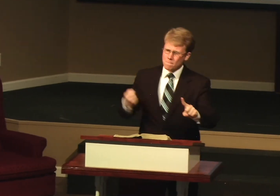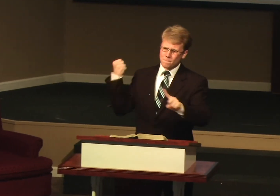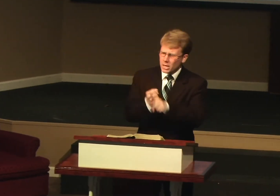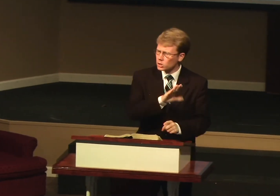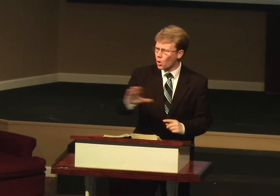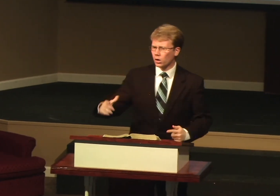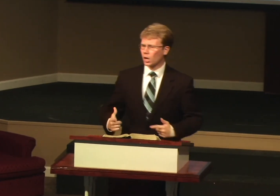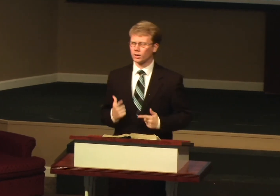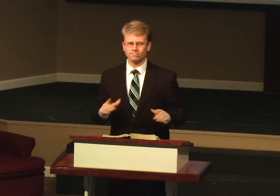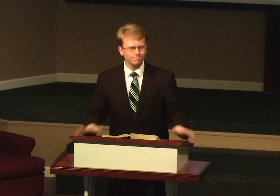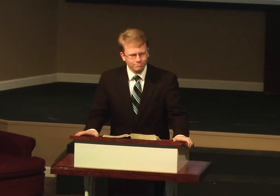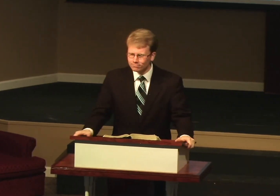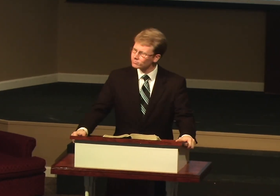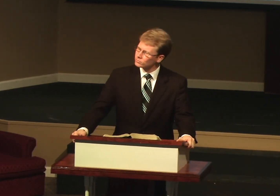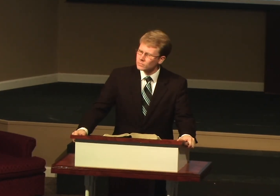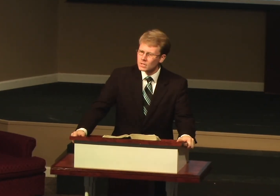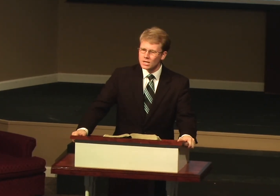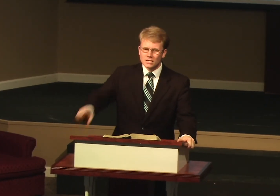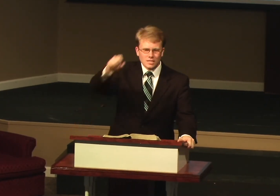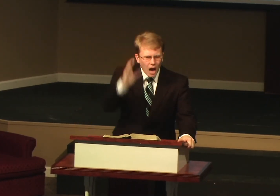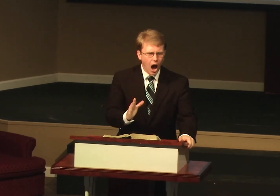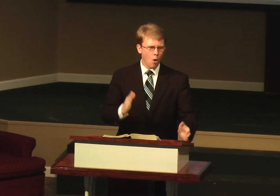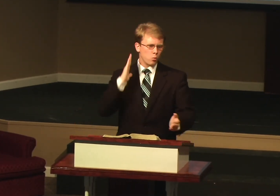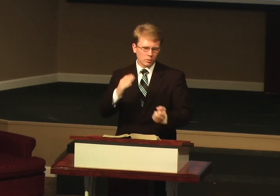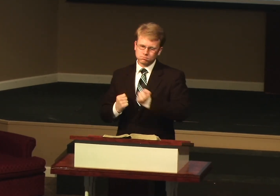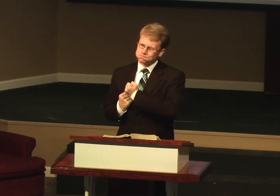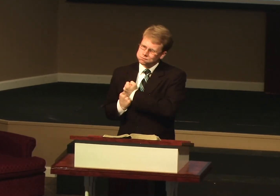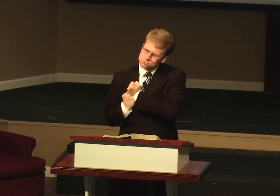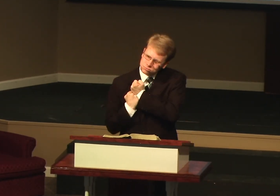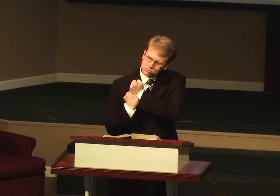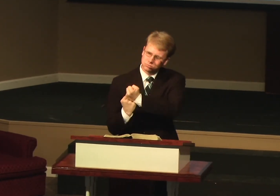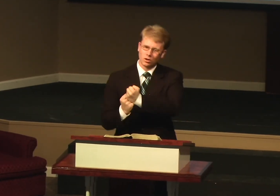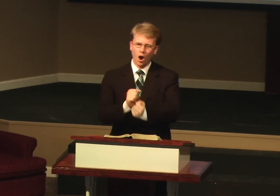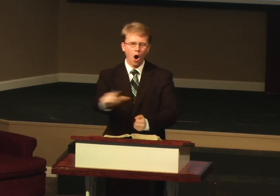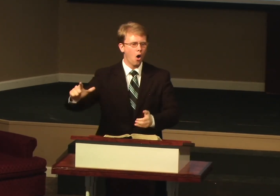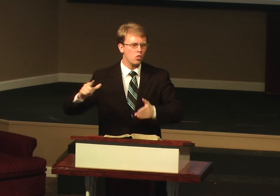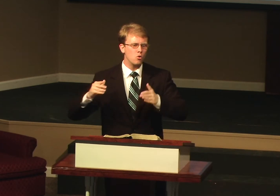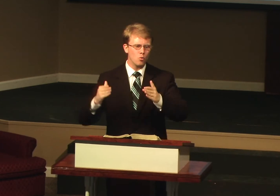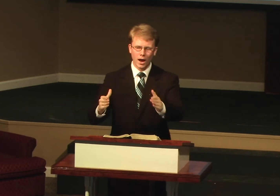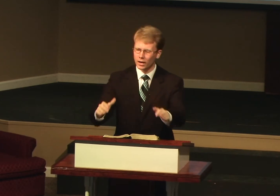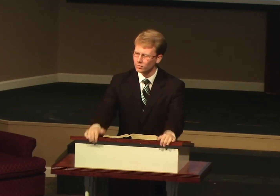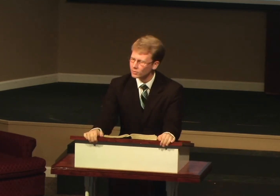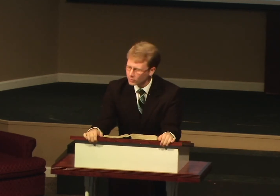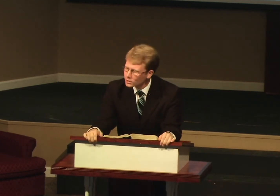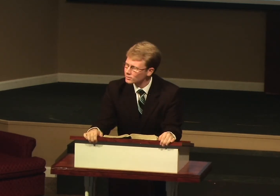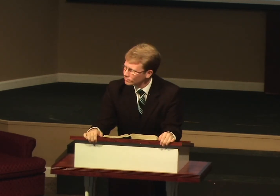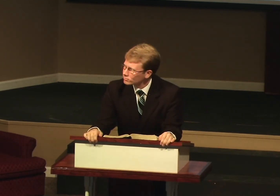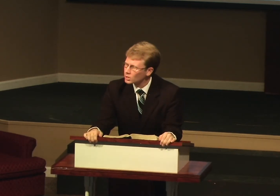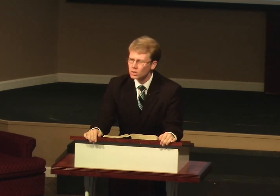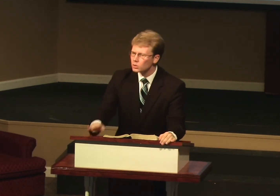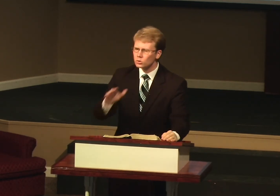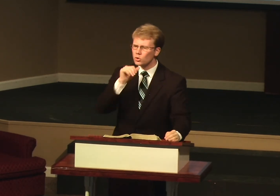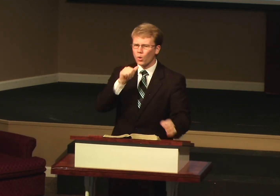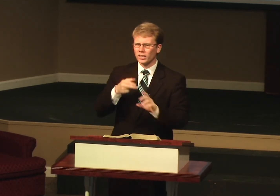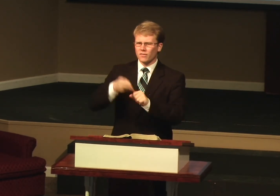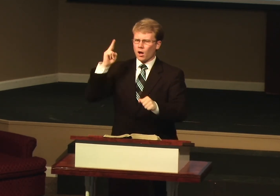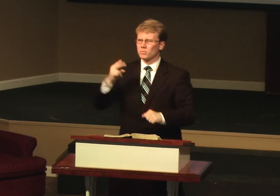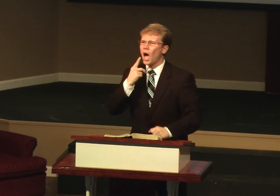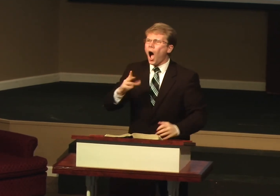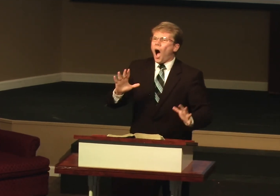what storm comes. It doesn't matter how hard it beats on your life. He is there to support you all the way.